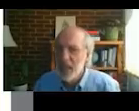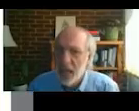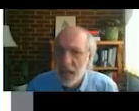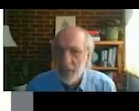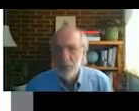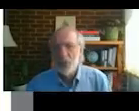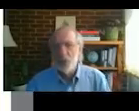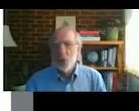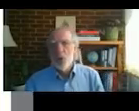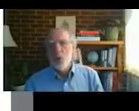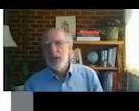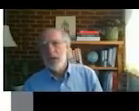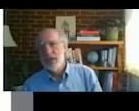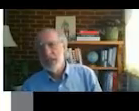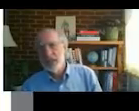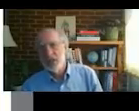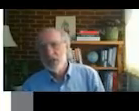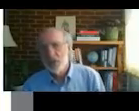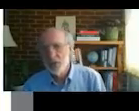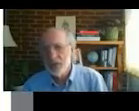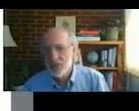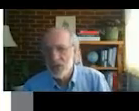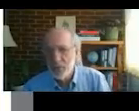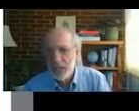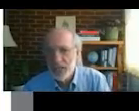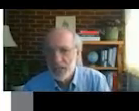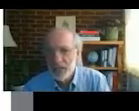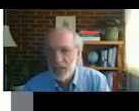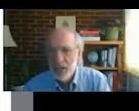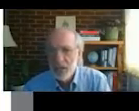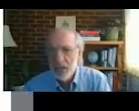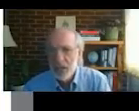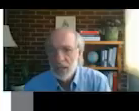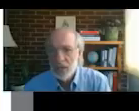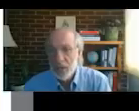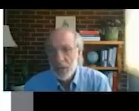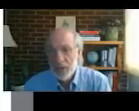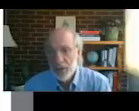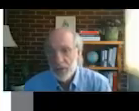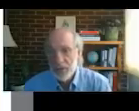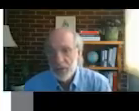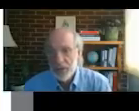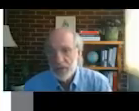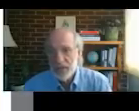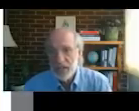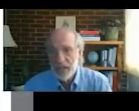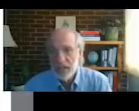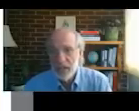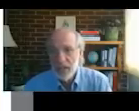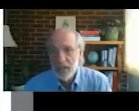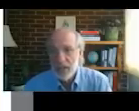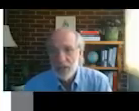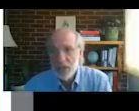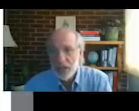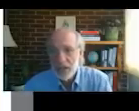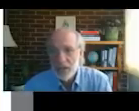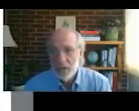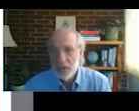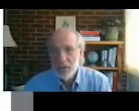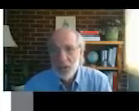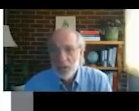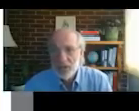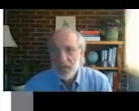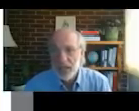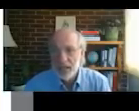be times wherein you as a speaker, especially if you're not fluent at sign, you're not going